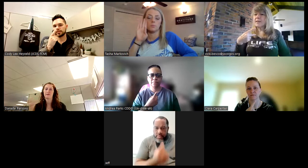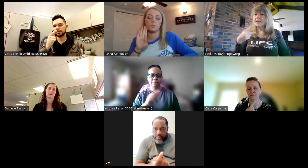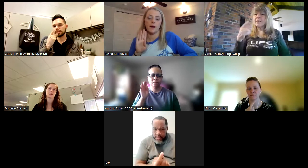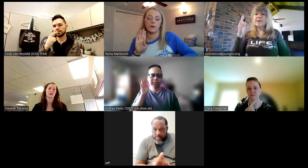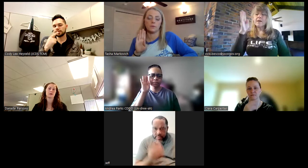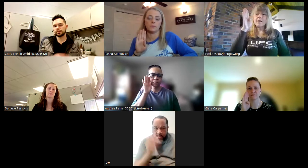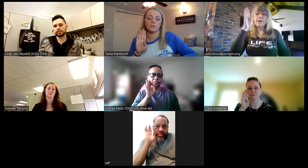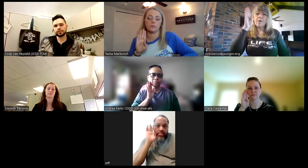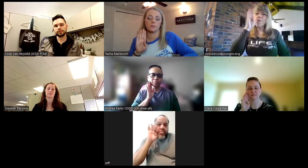brown,